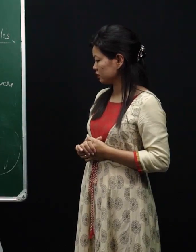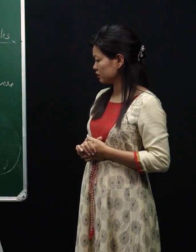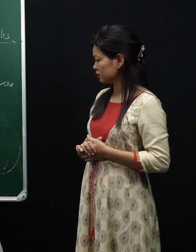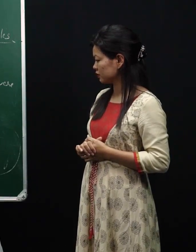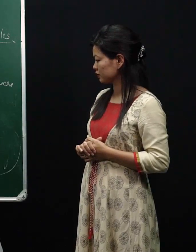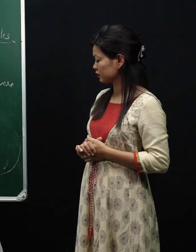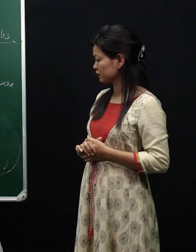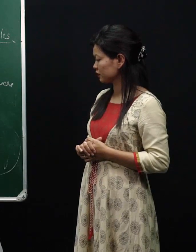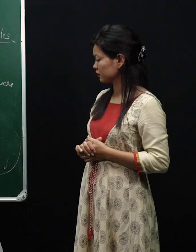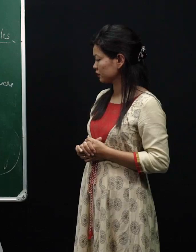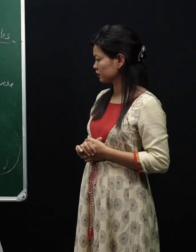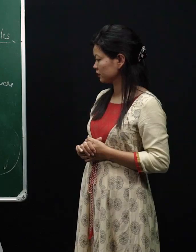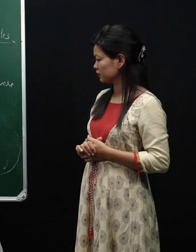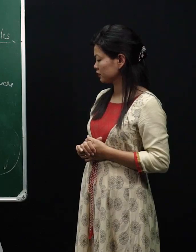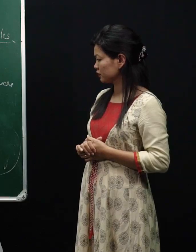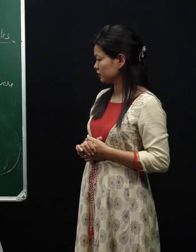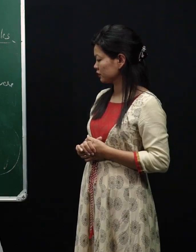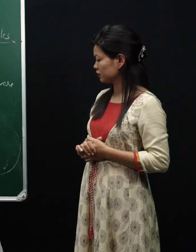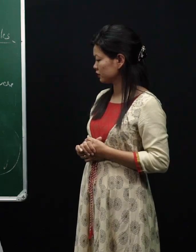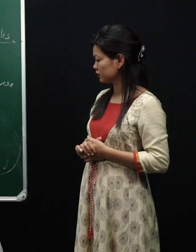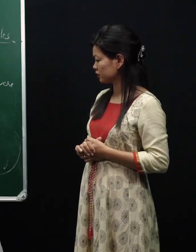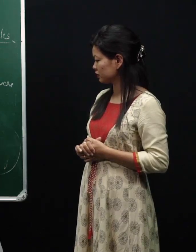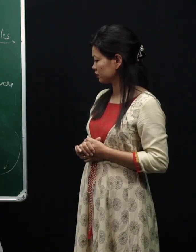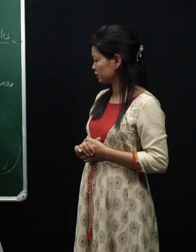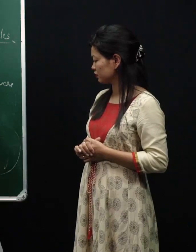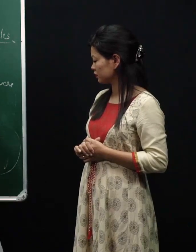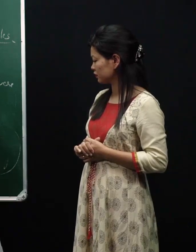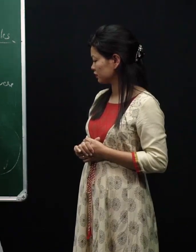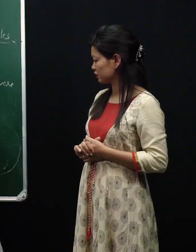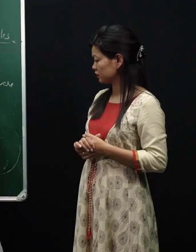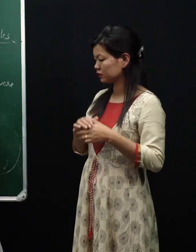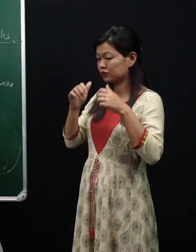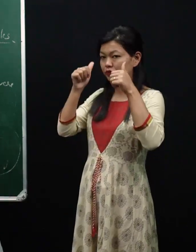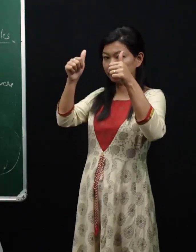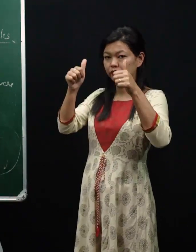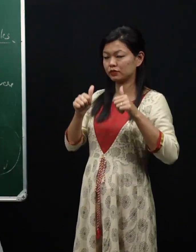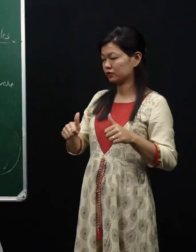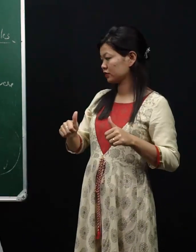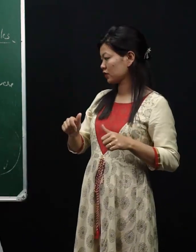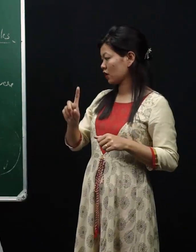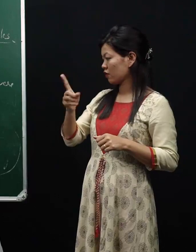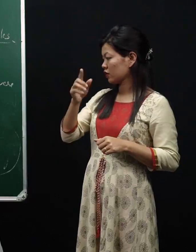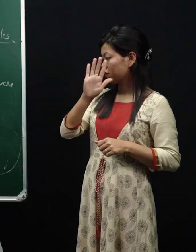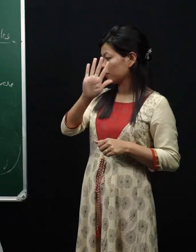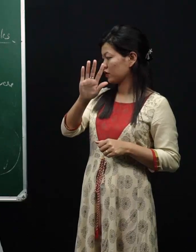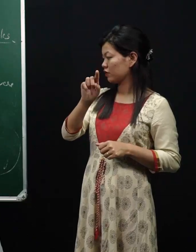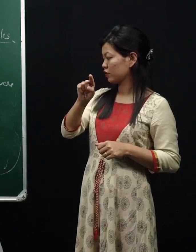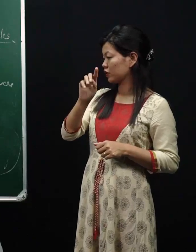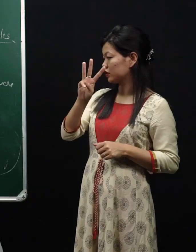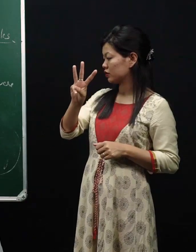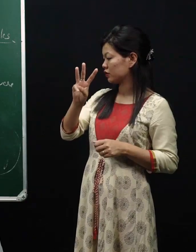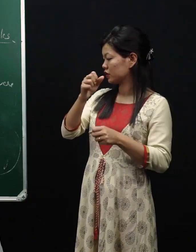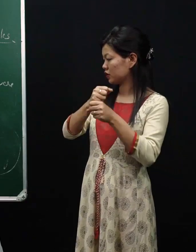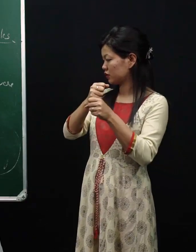Clear? So this is the left-hand side. Now we have a result here, okay? Result. So